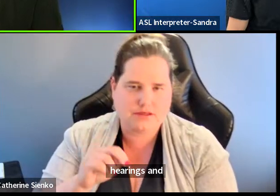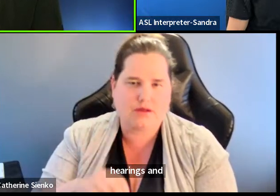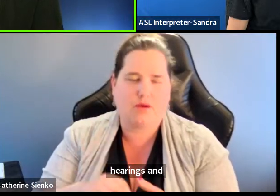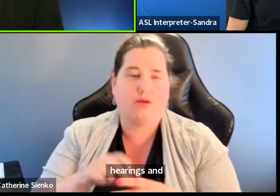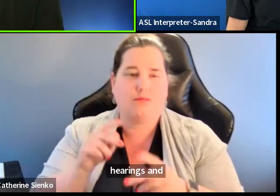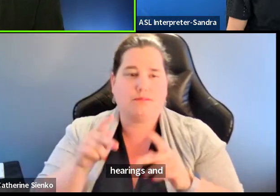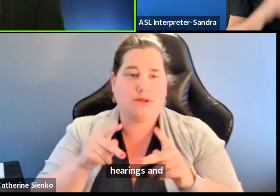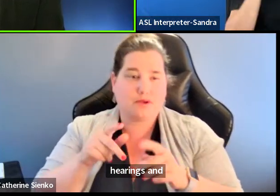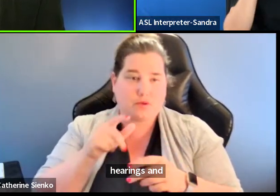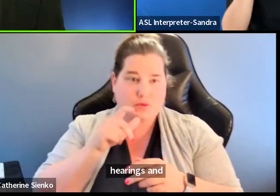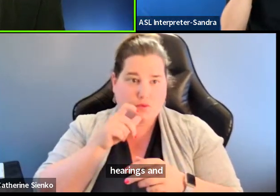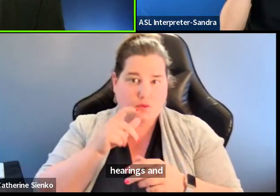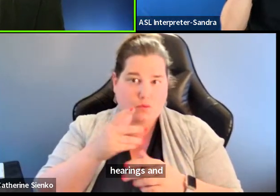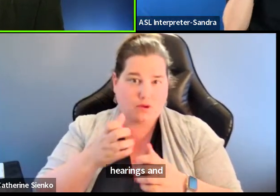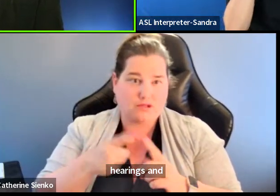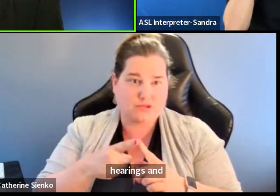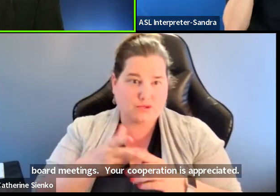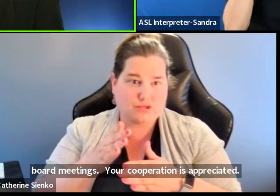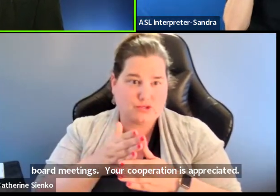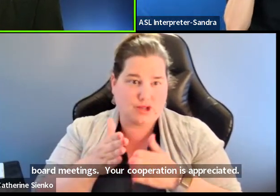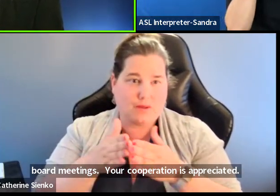Thank you, Commissioner Benton.